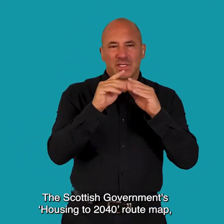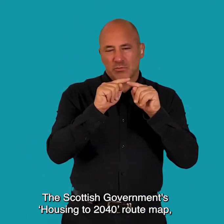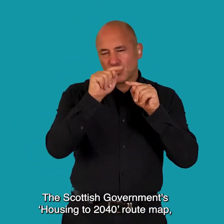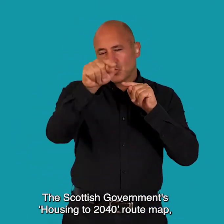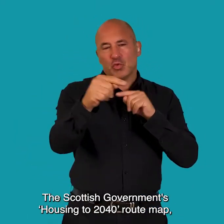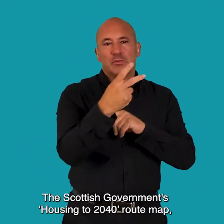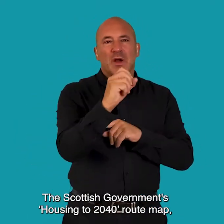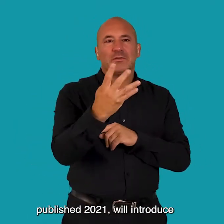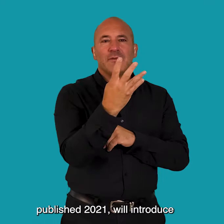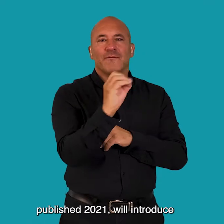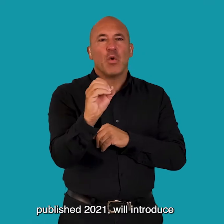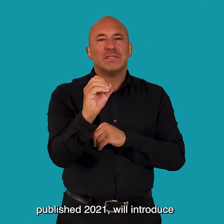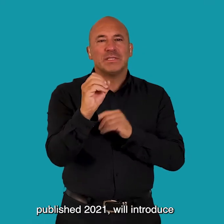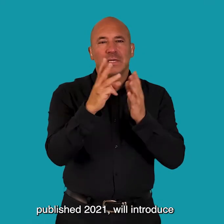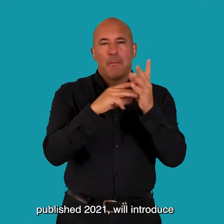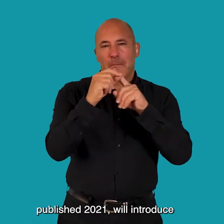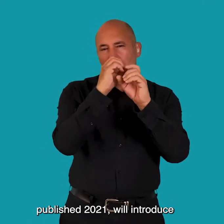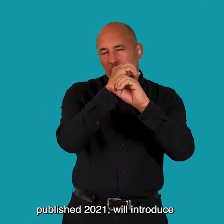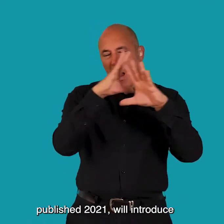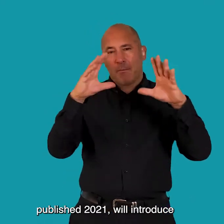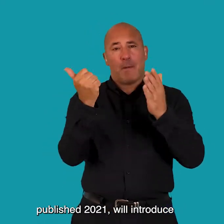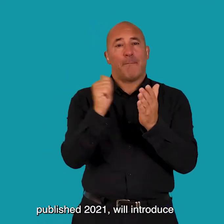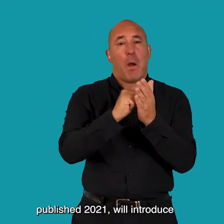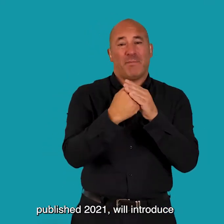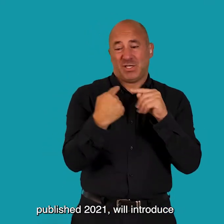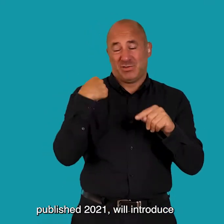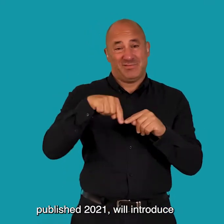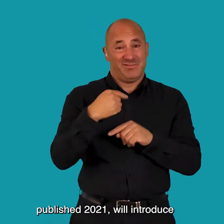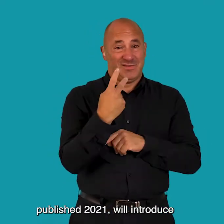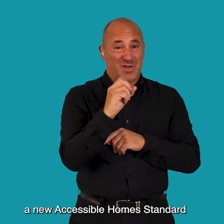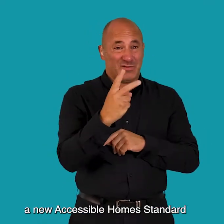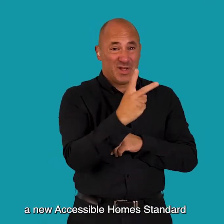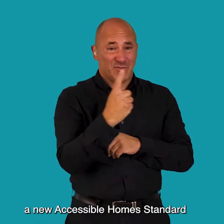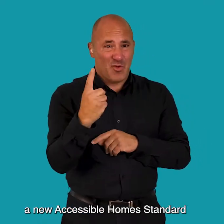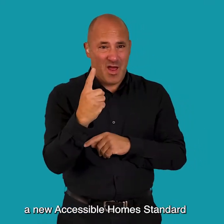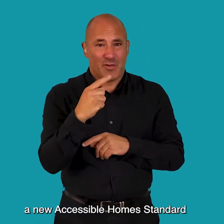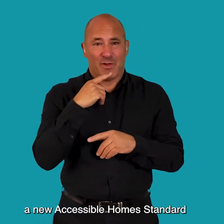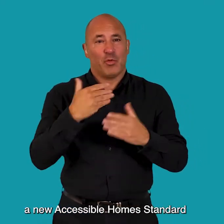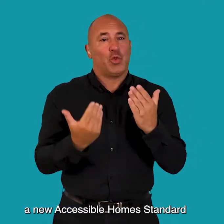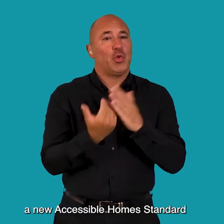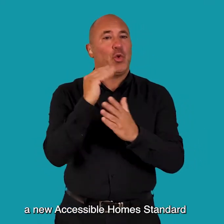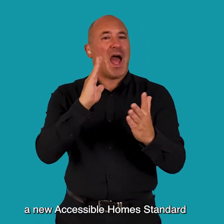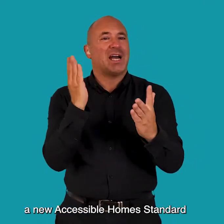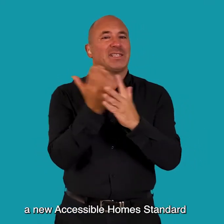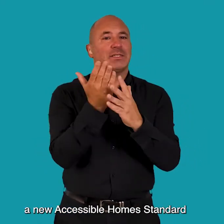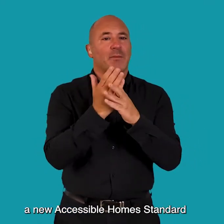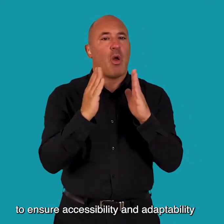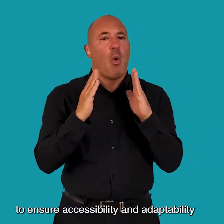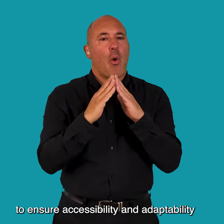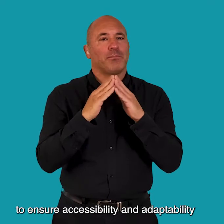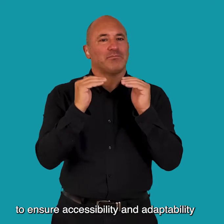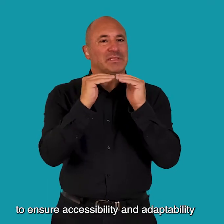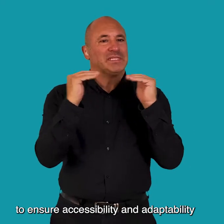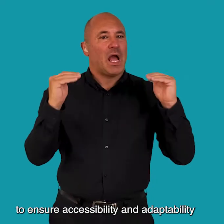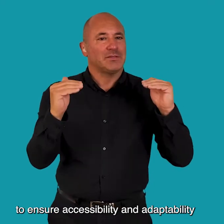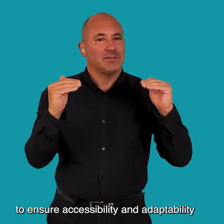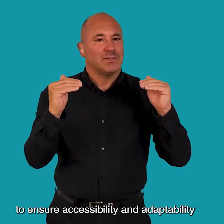route map, published 2021, will introduce a new accessible home standard to ensure accessibility